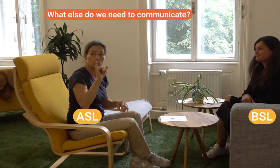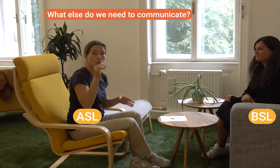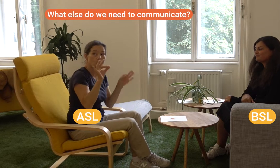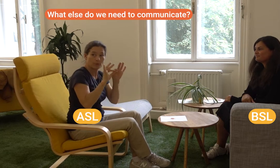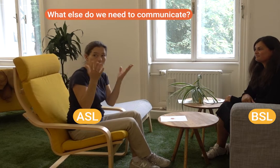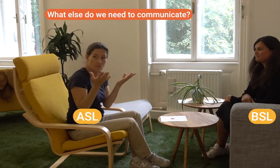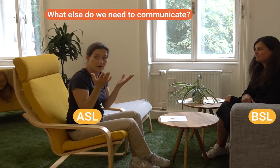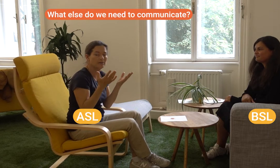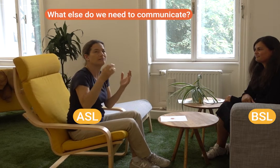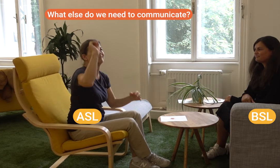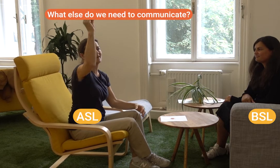Let us